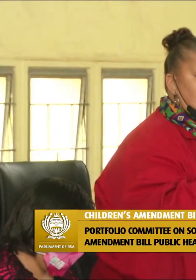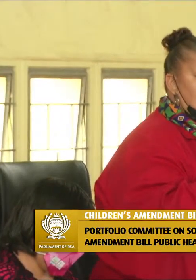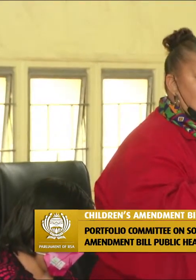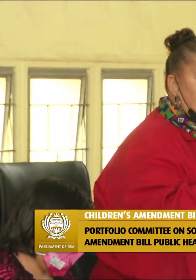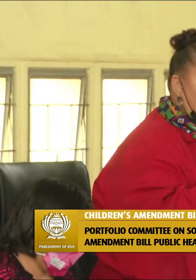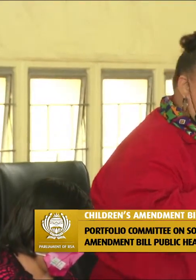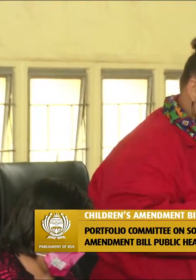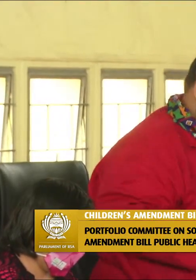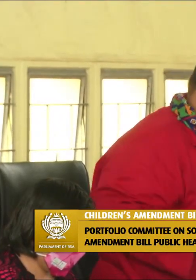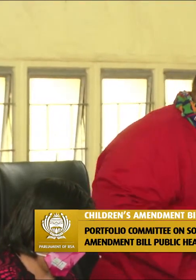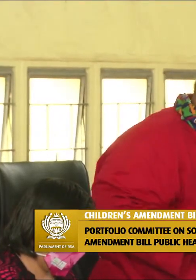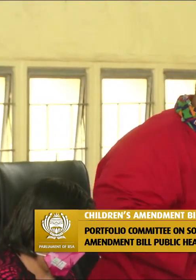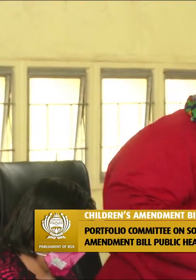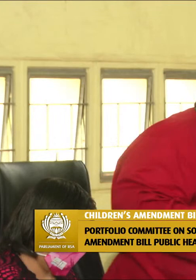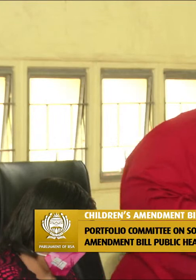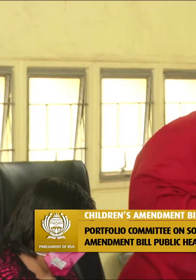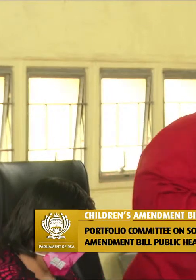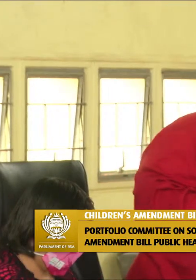Good morning.